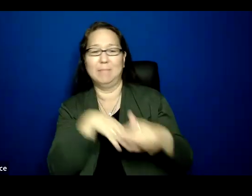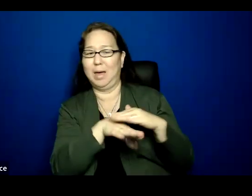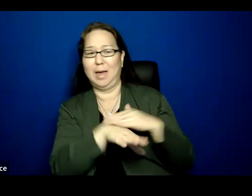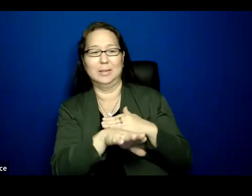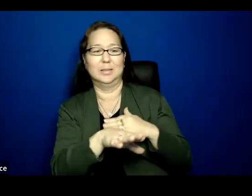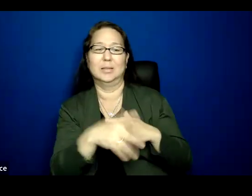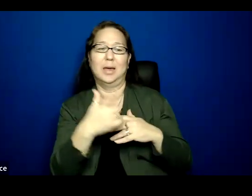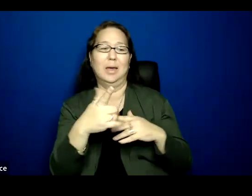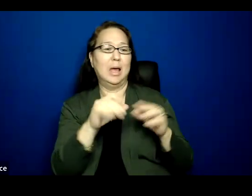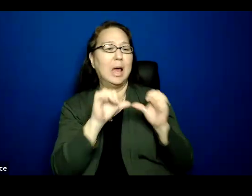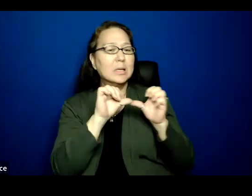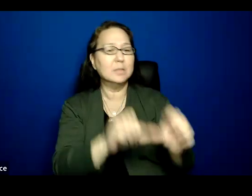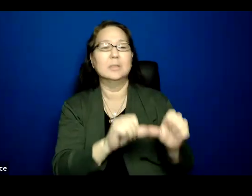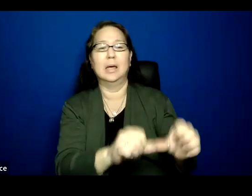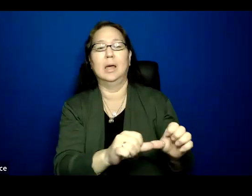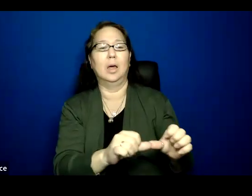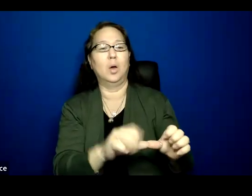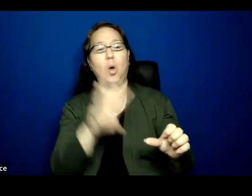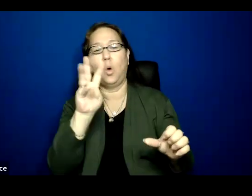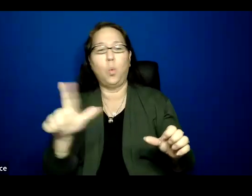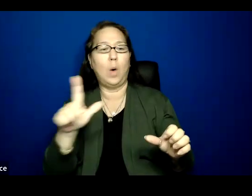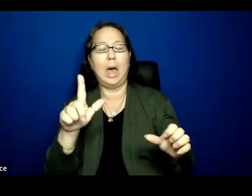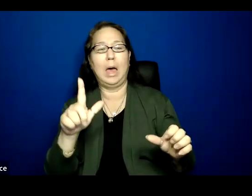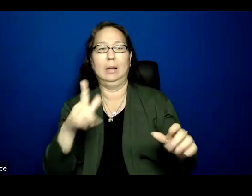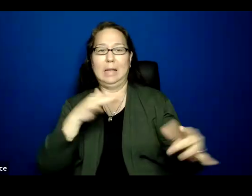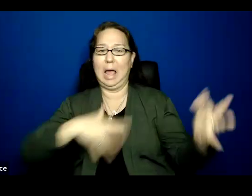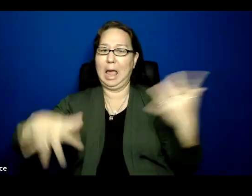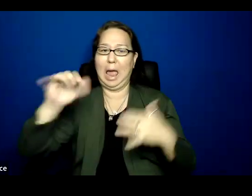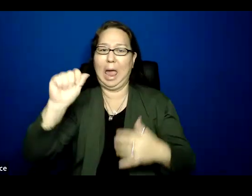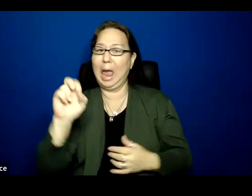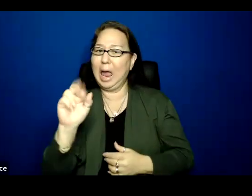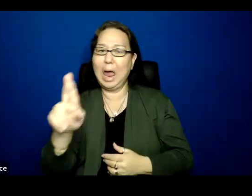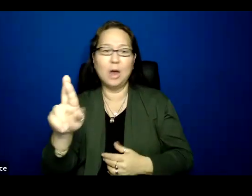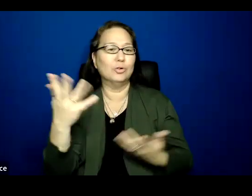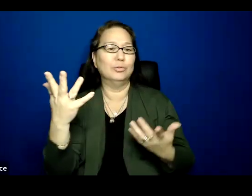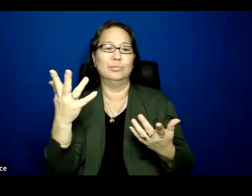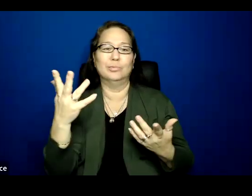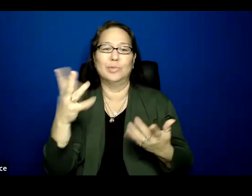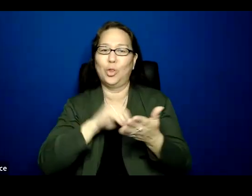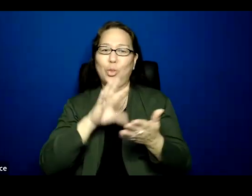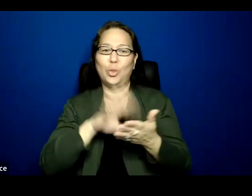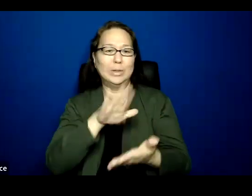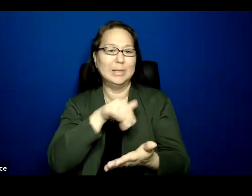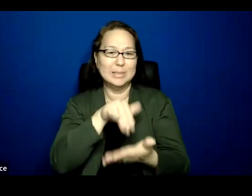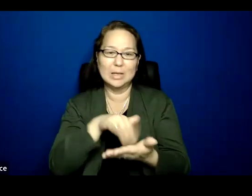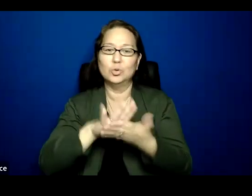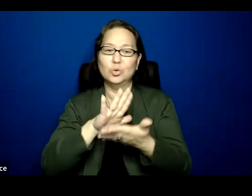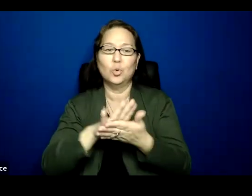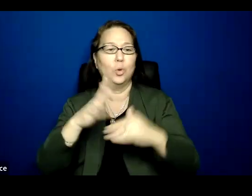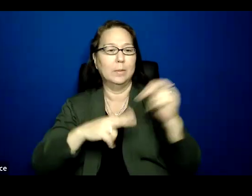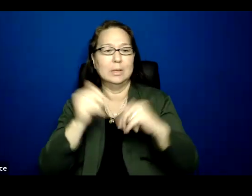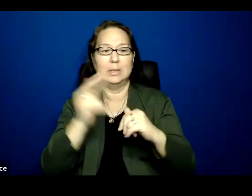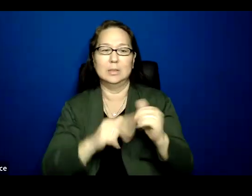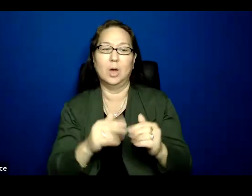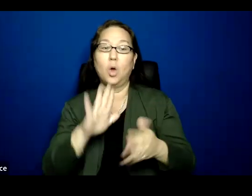well-ventilated, learning-centered school buildings. School closures are always disruptive to students and communities. District